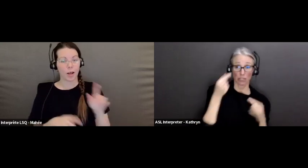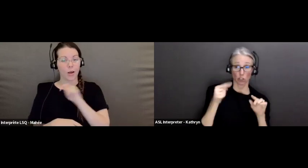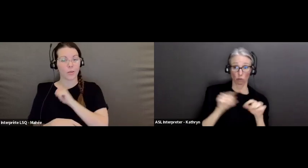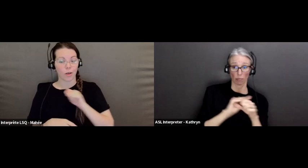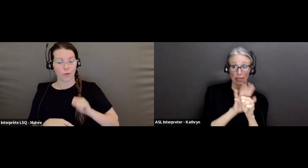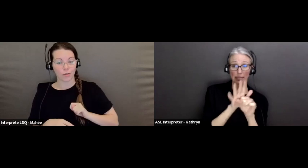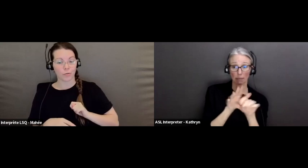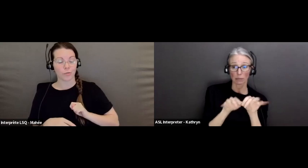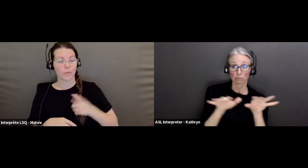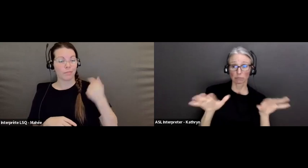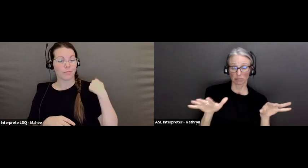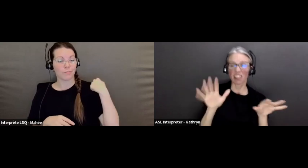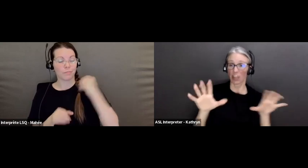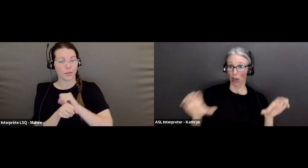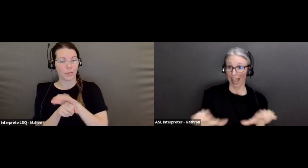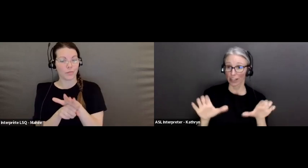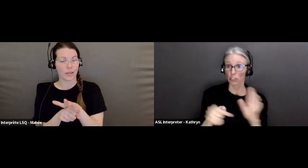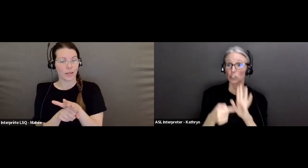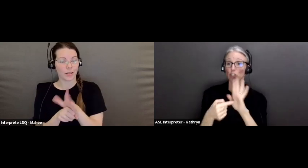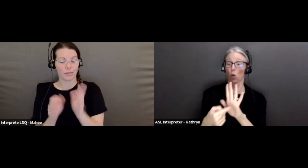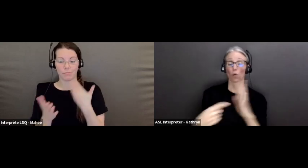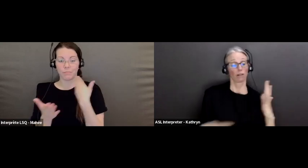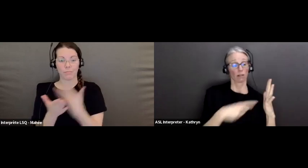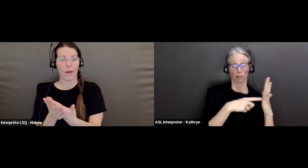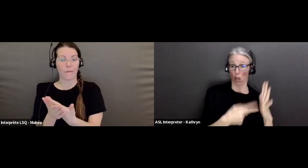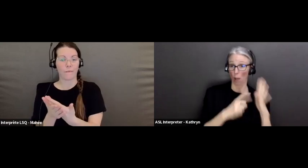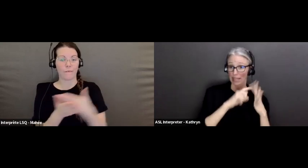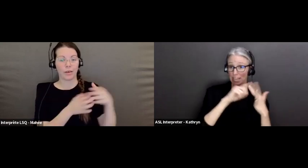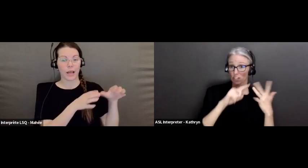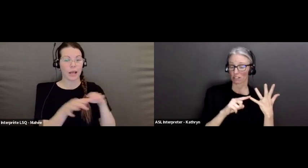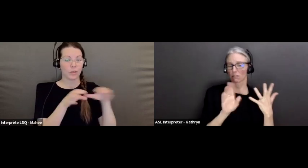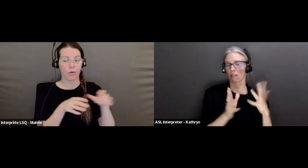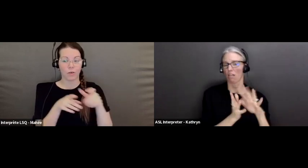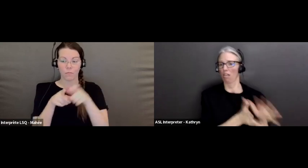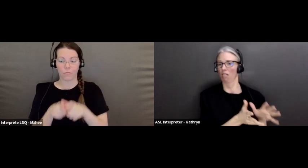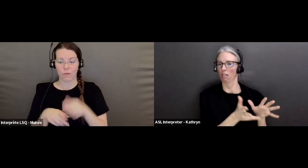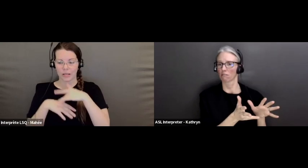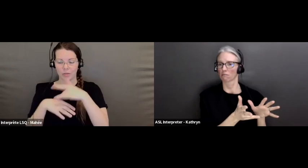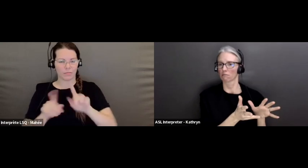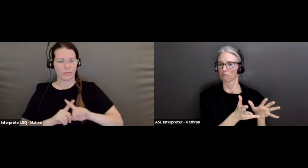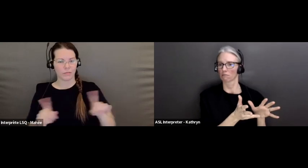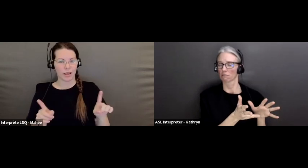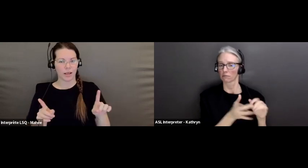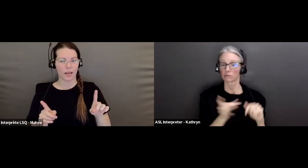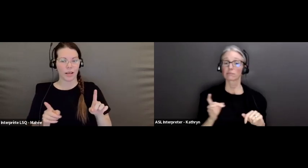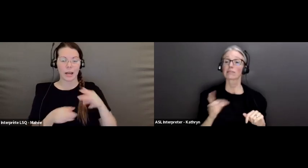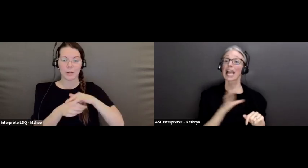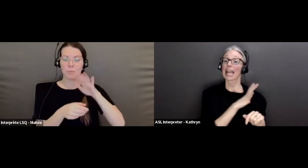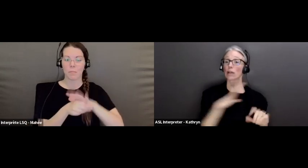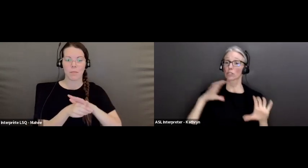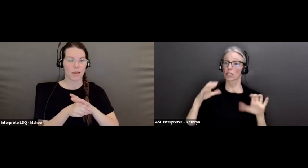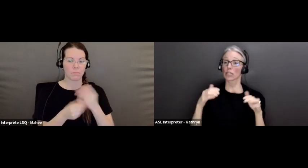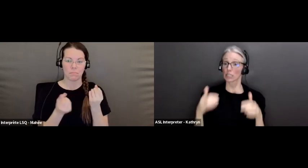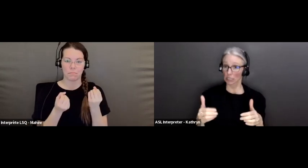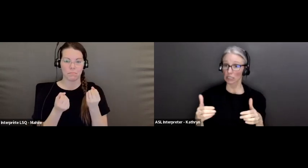demonstrated that these obligations remain unfulfilled. And in fact, councils continue to reject concrete proposals